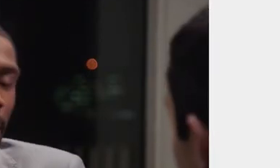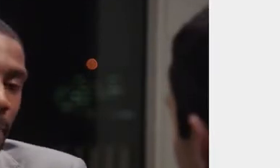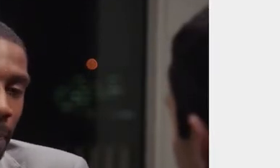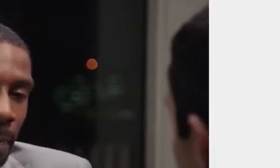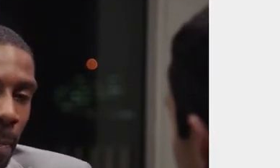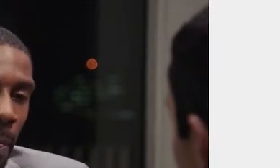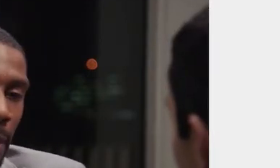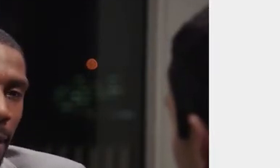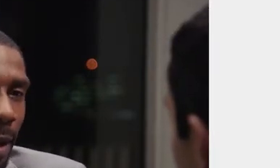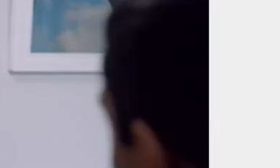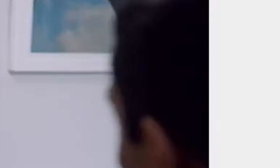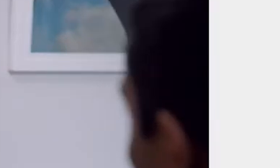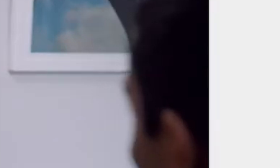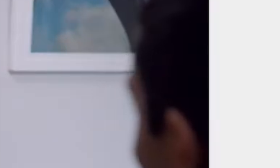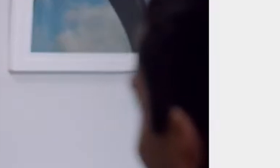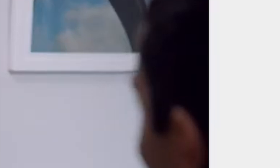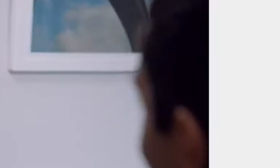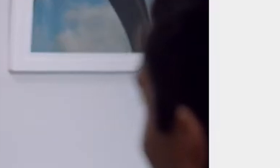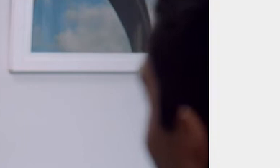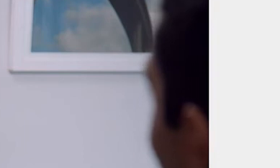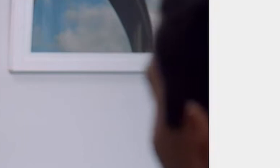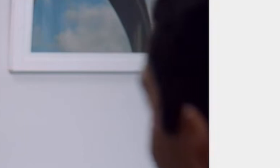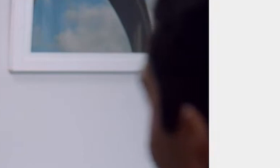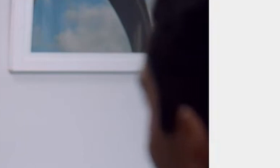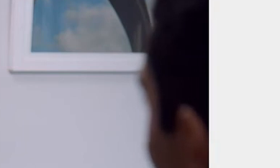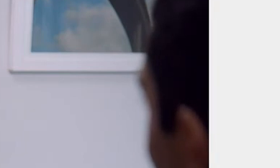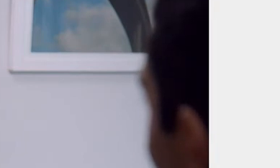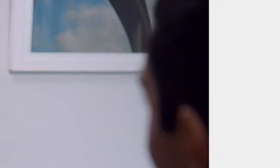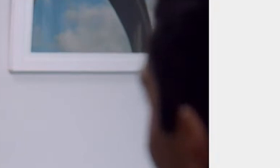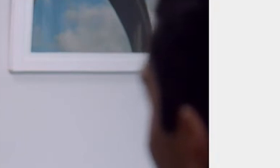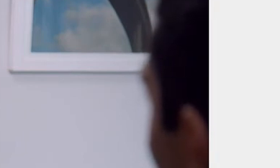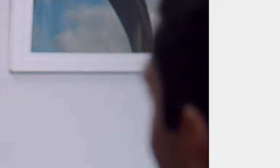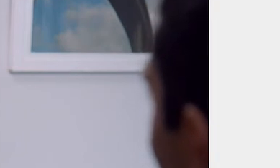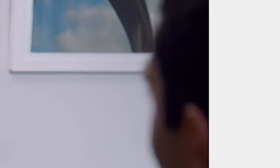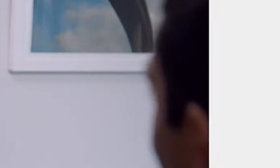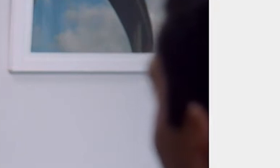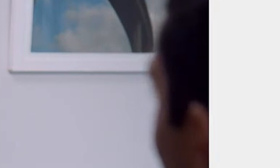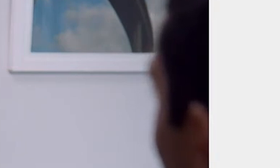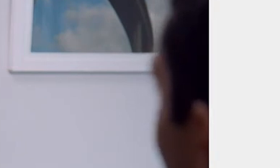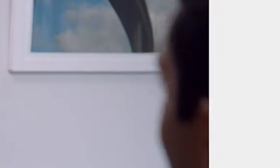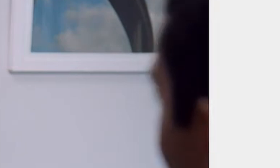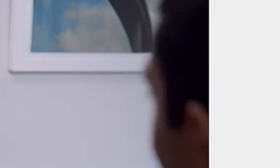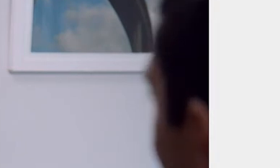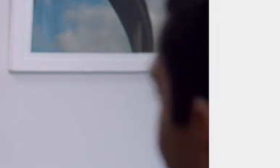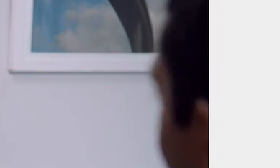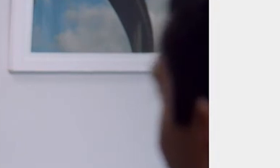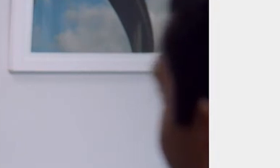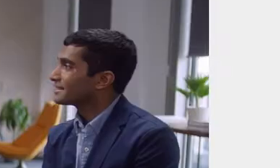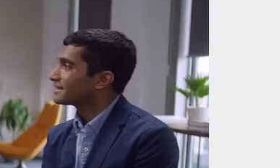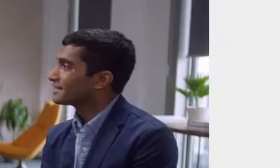Well, Yes, absolutely. I mean, just watch this space. That's what I can say.